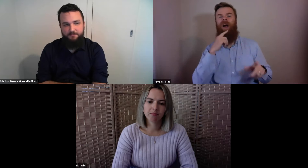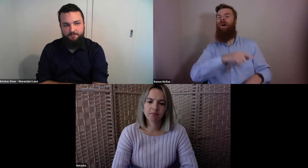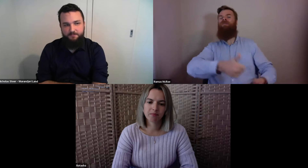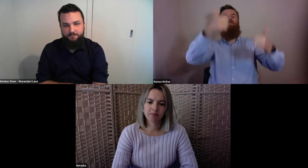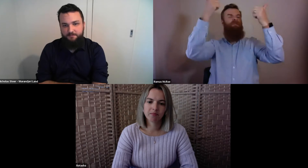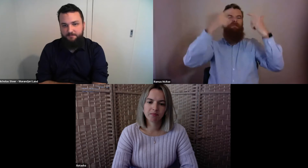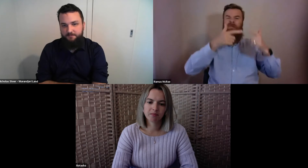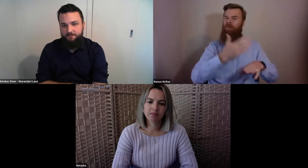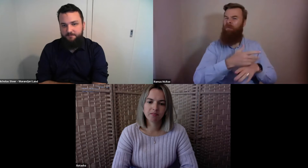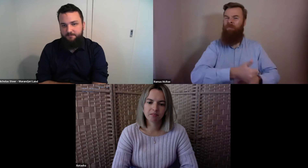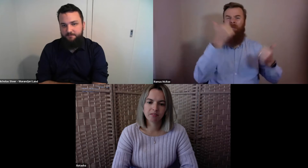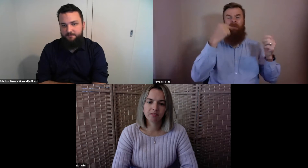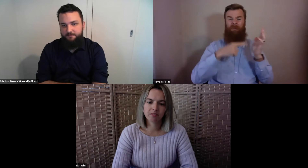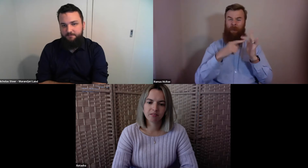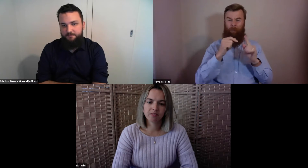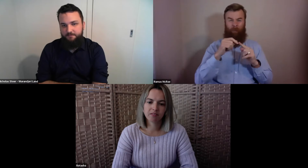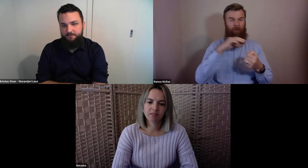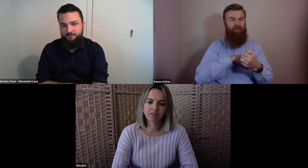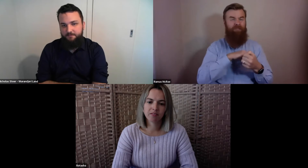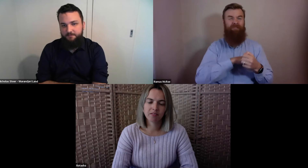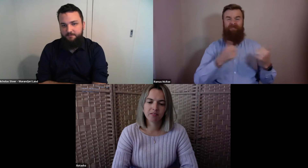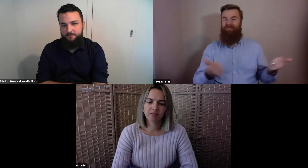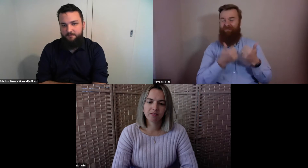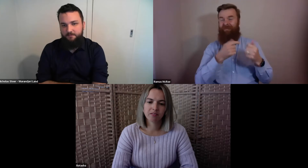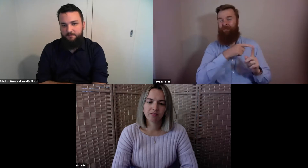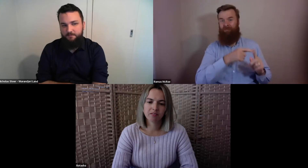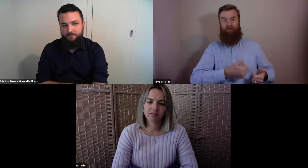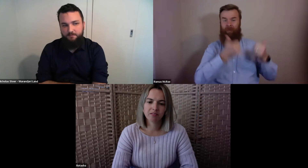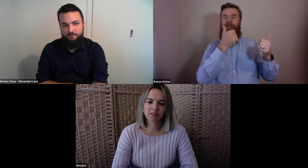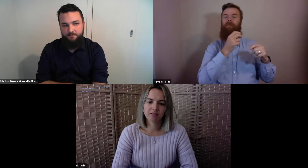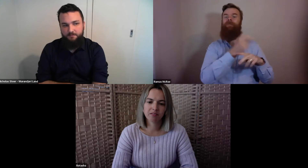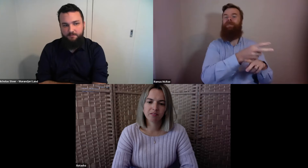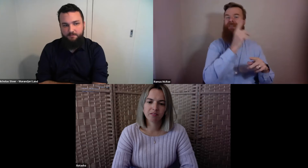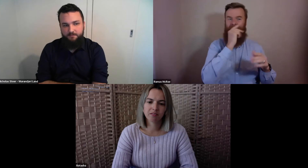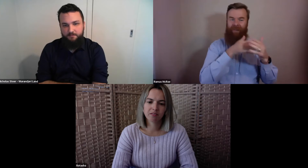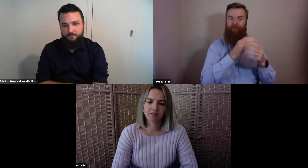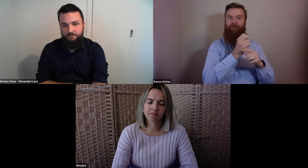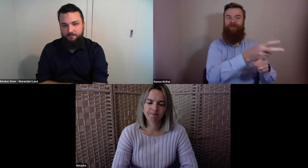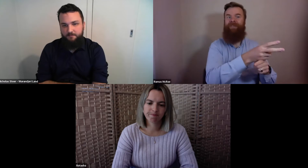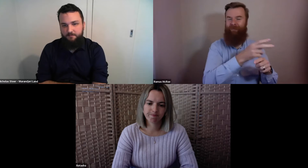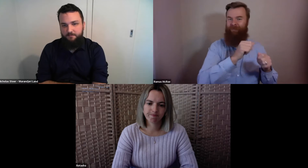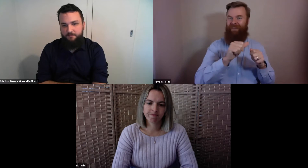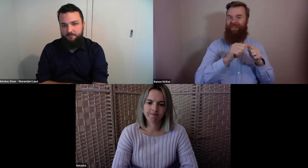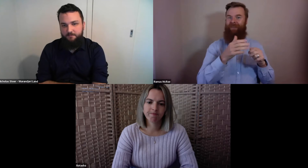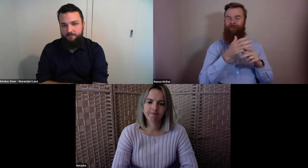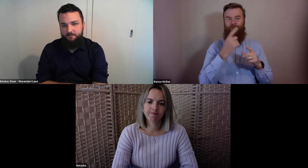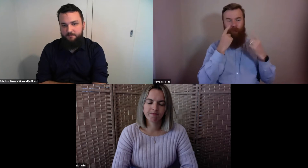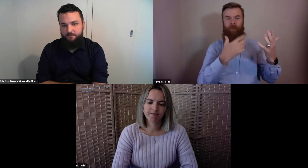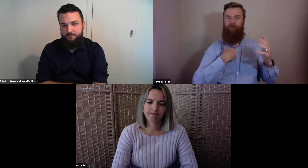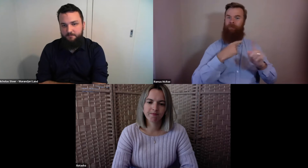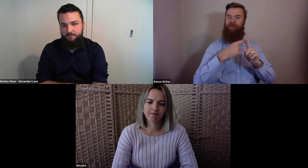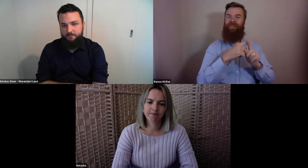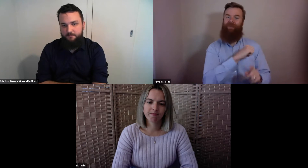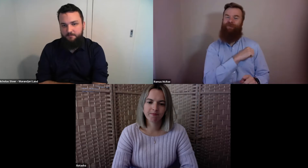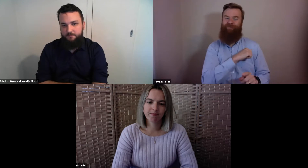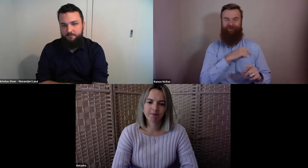attitude. And really, I was able to prove myself in the time that I was there. And I had a lot of successes,